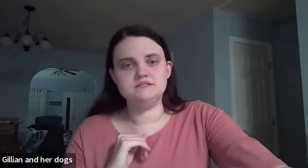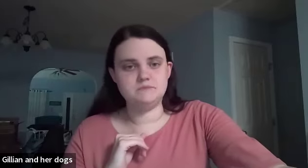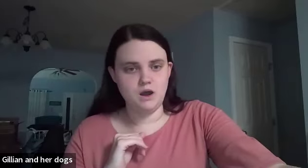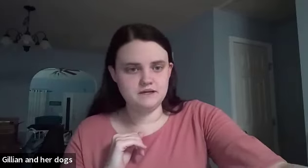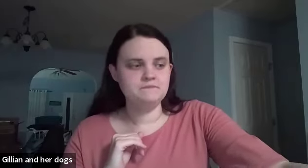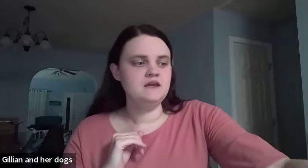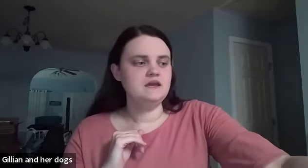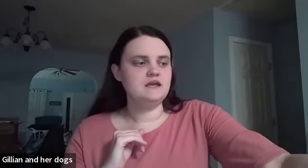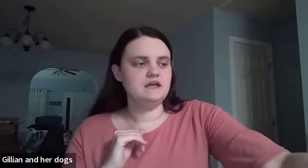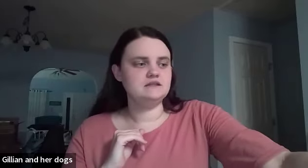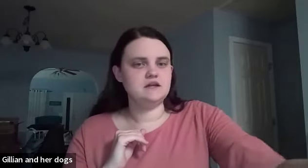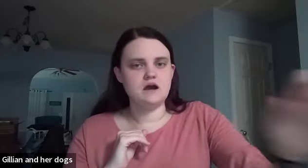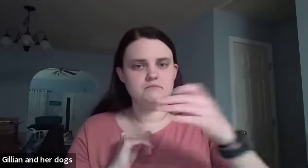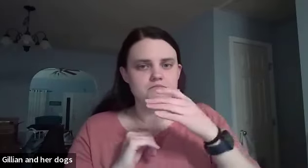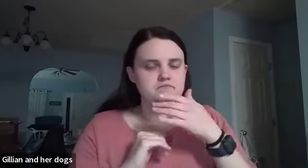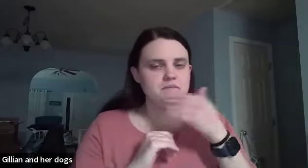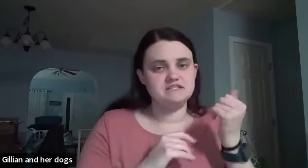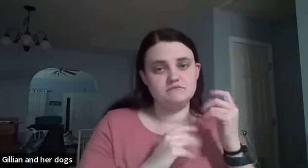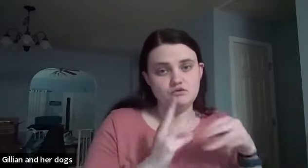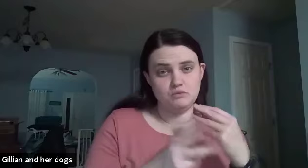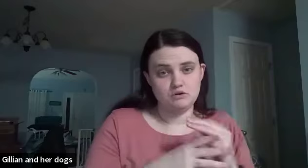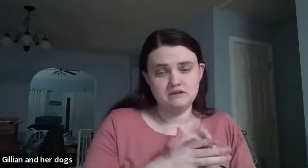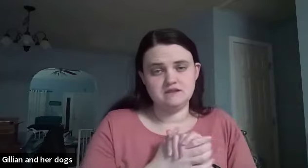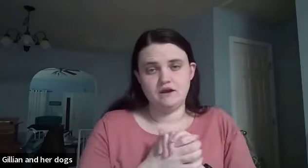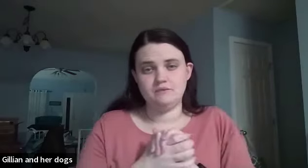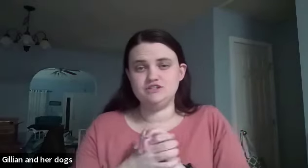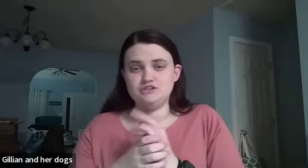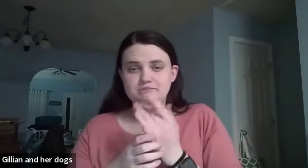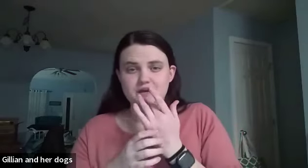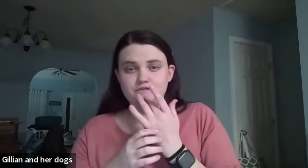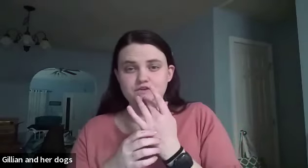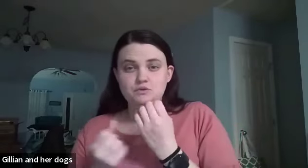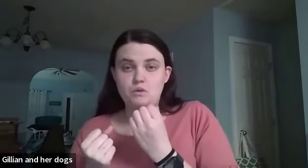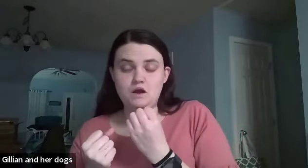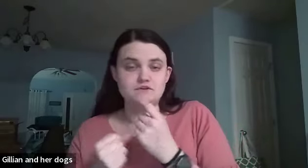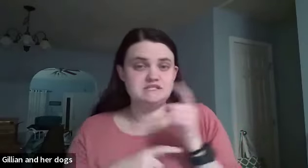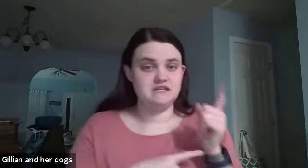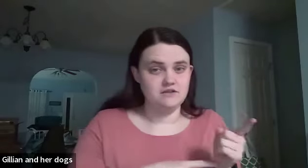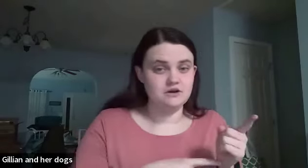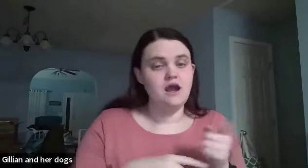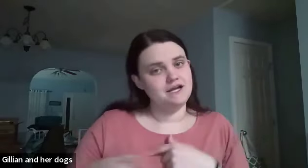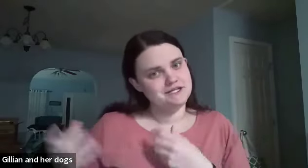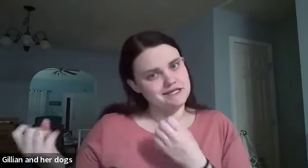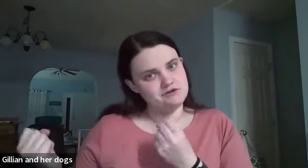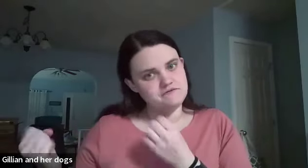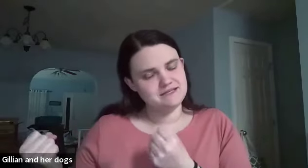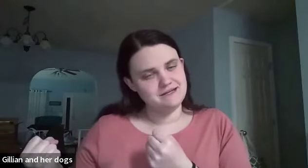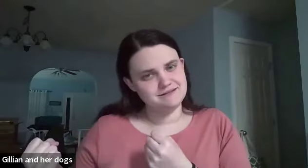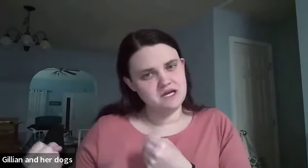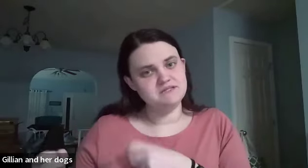Sim calming, it's not the best of both worlds. It's usually better if you do one versus the other. I just can't turn off the signing sometimes.